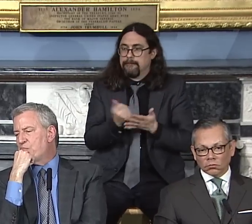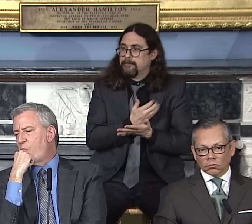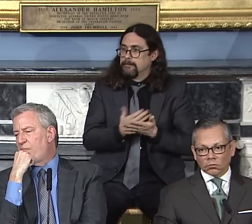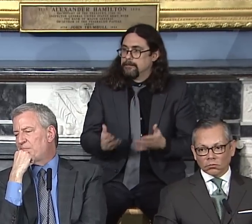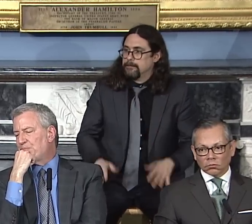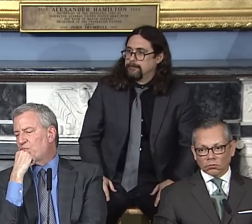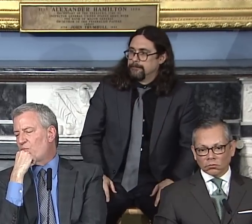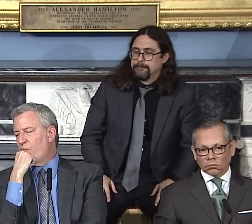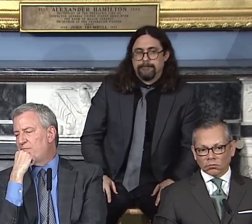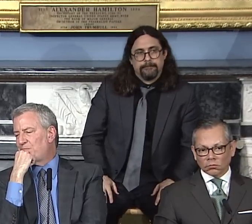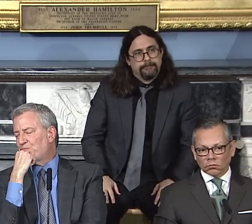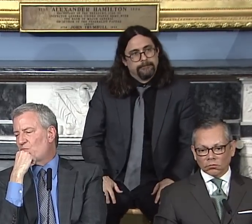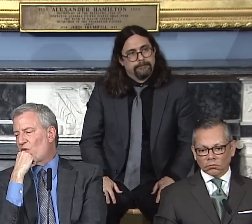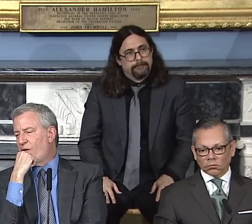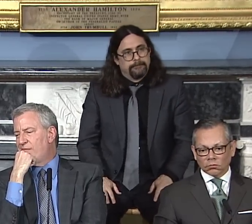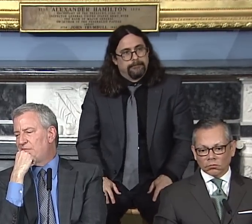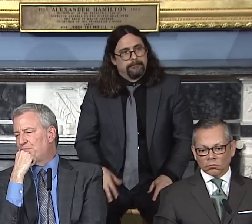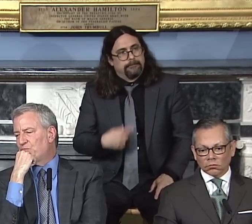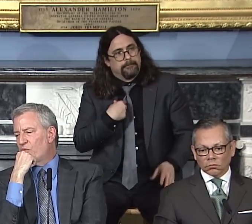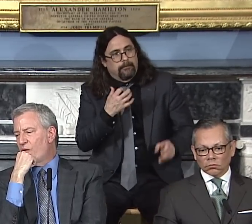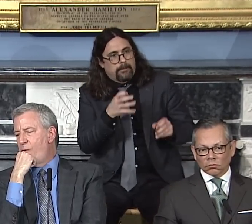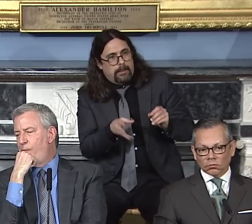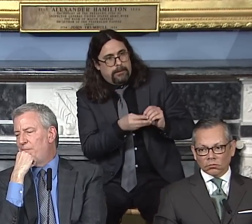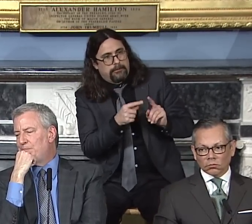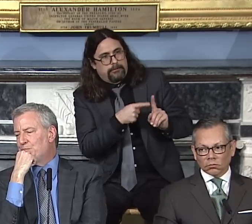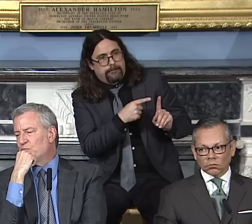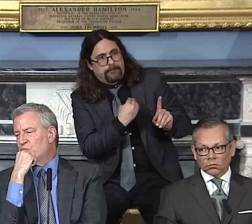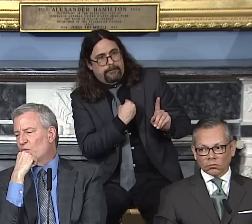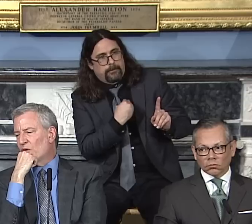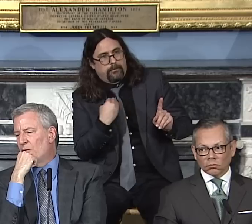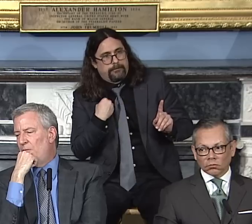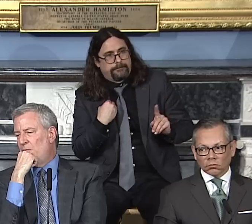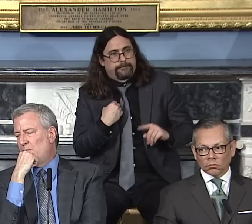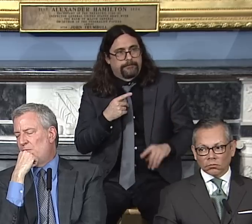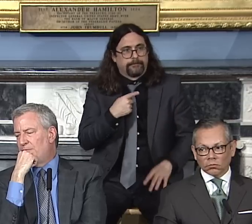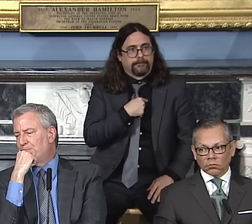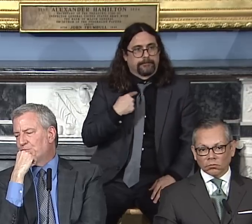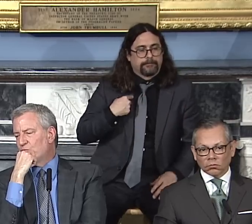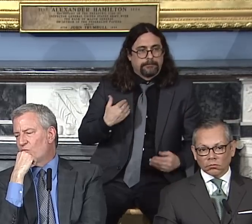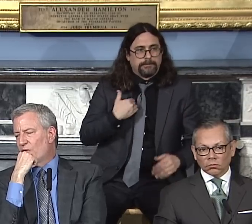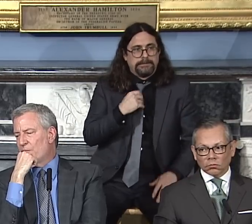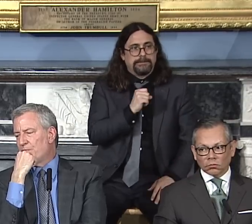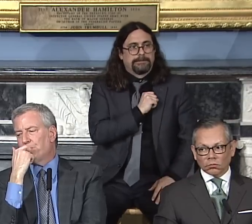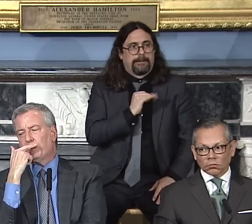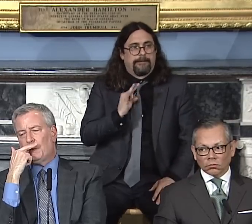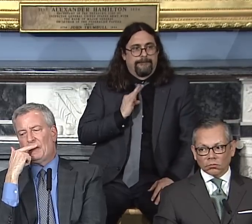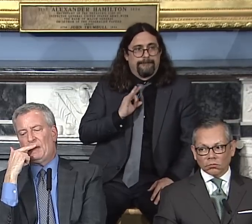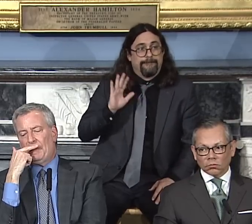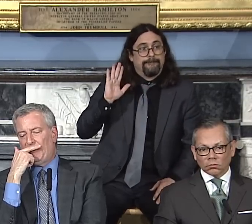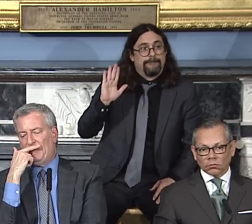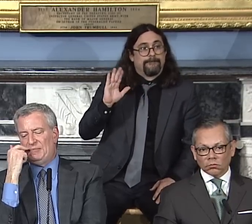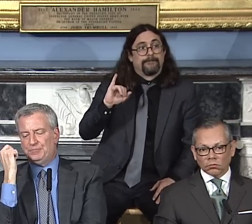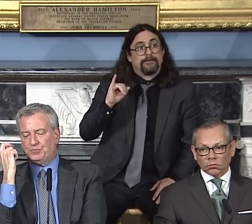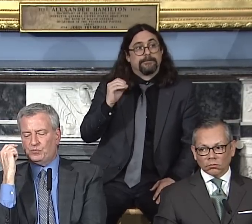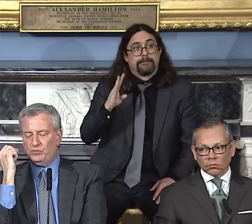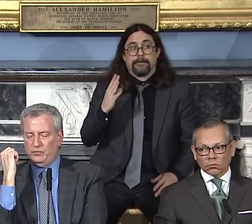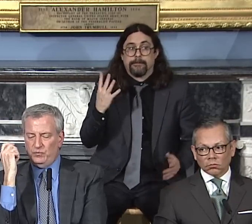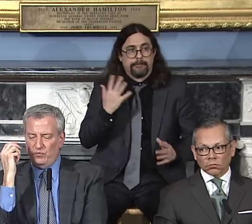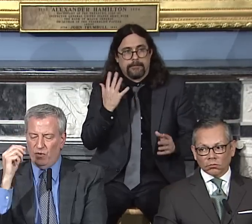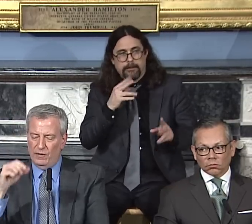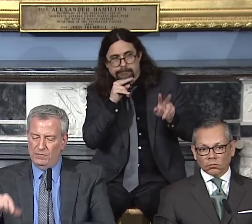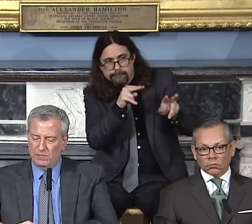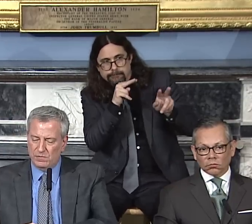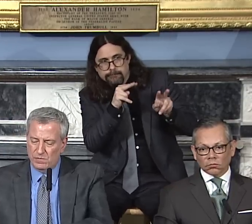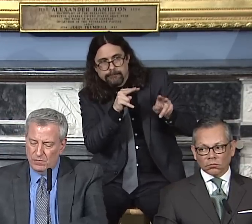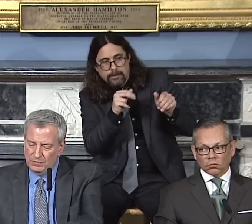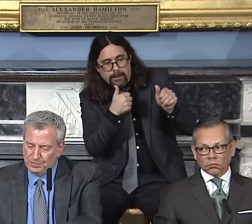who part of their job in this response is to make sure that they stay up to date with the scientific literature, because as we've